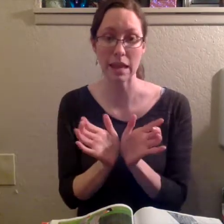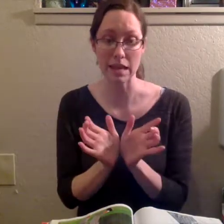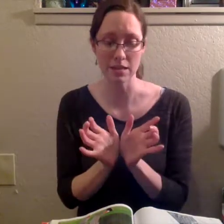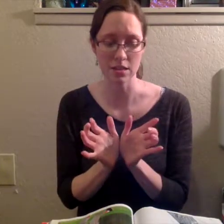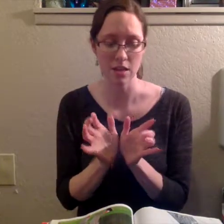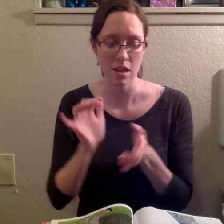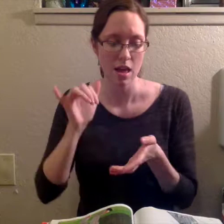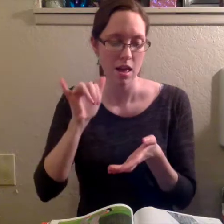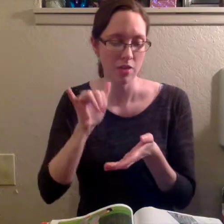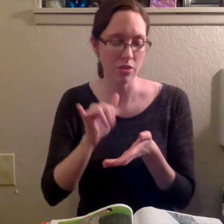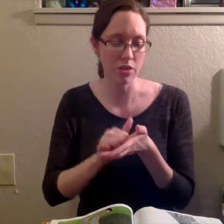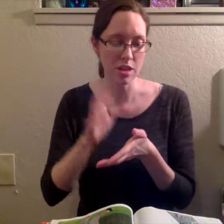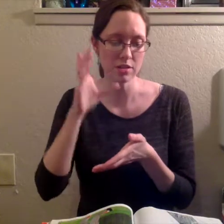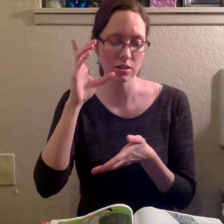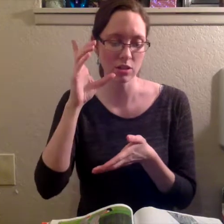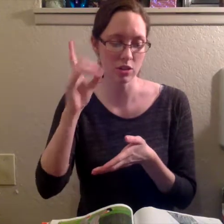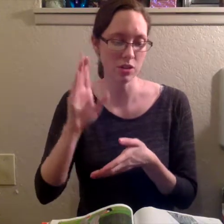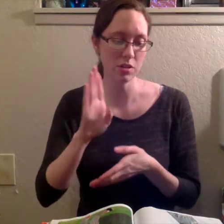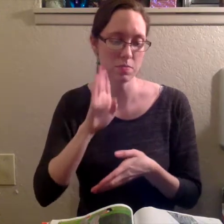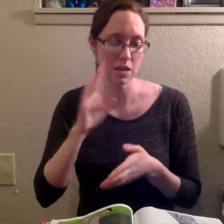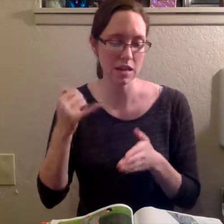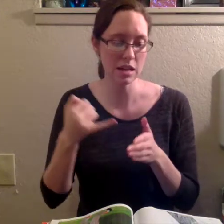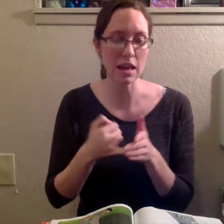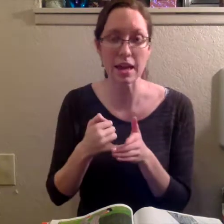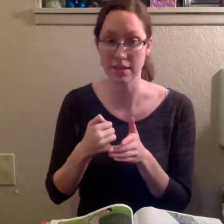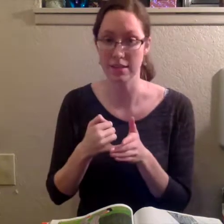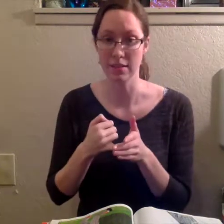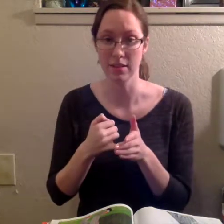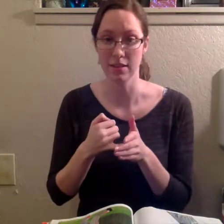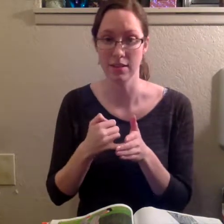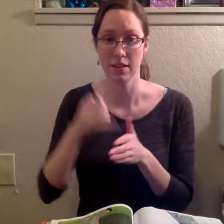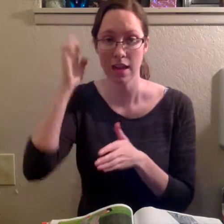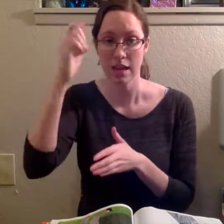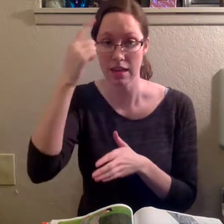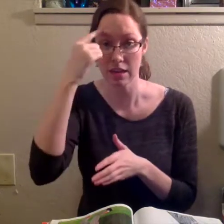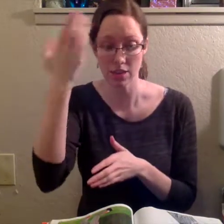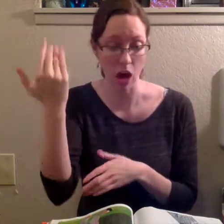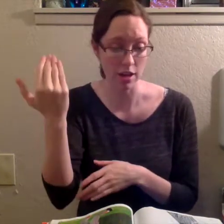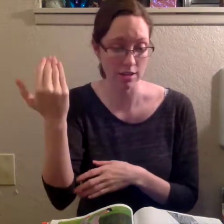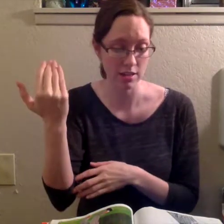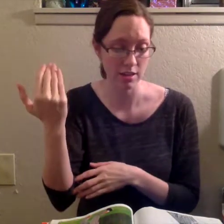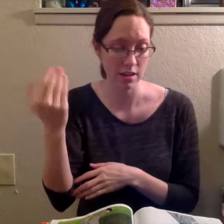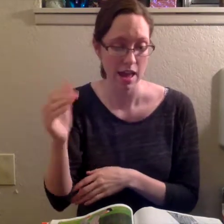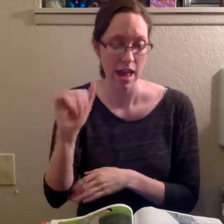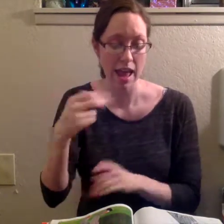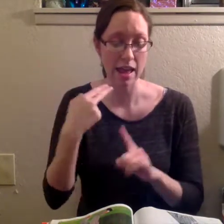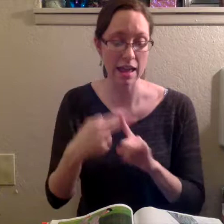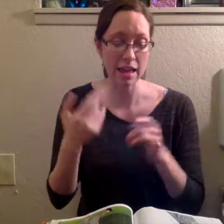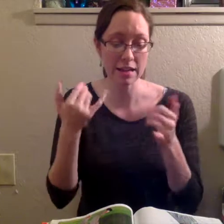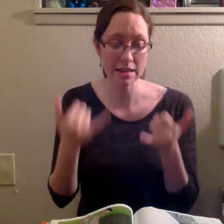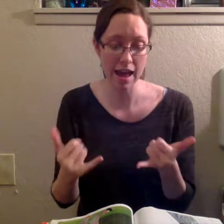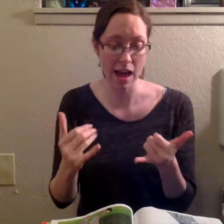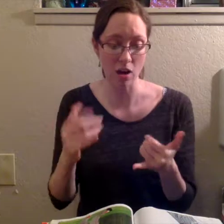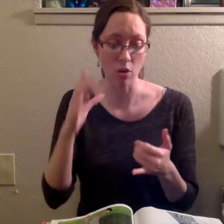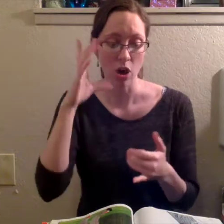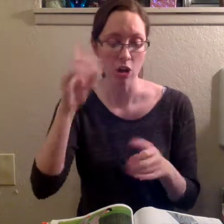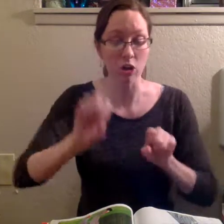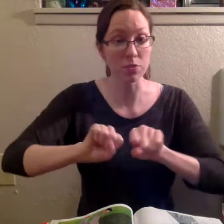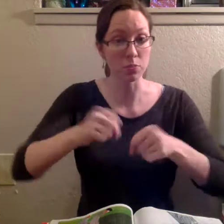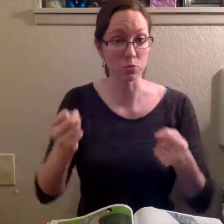plate. This could be it, he thought. A hit now could